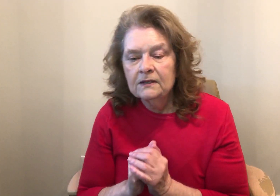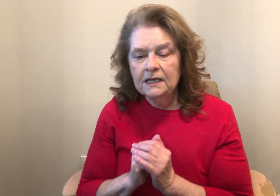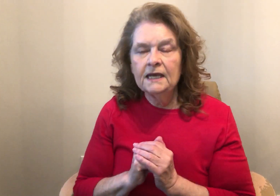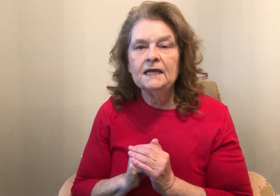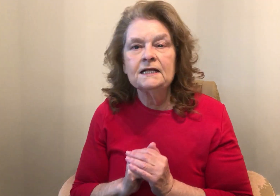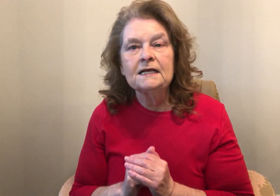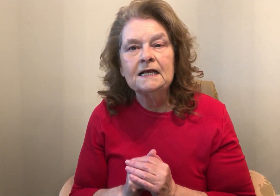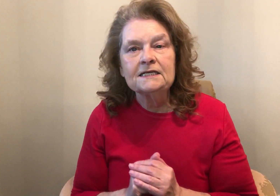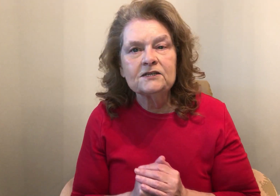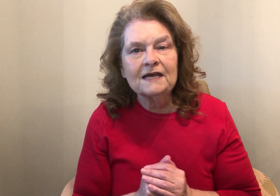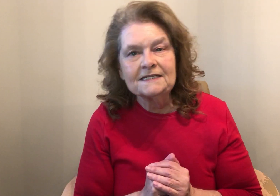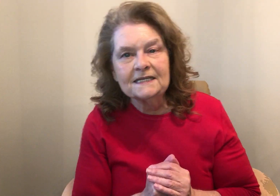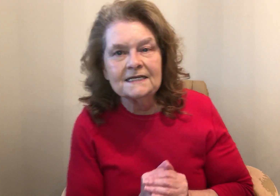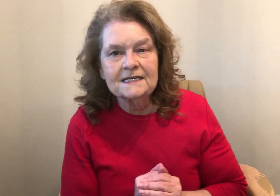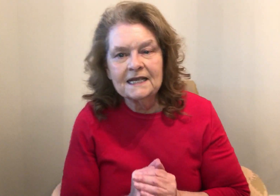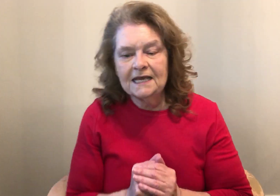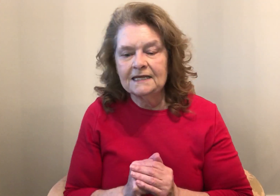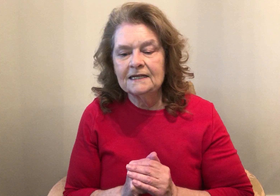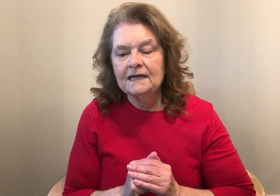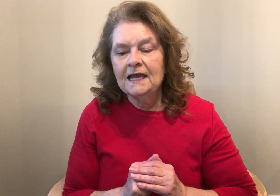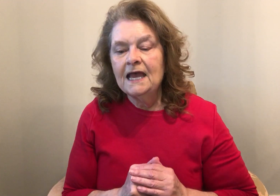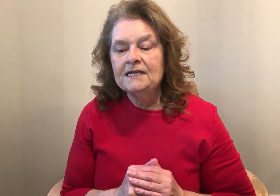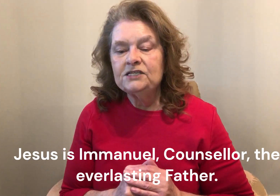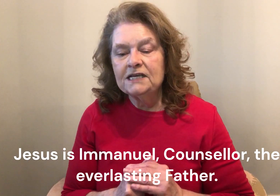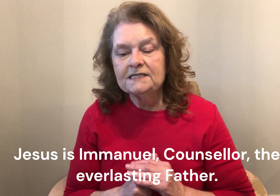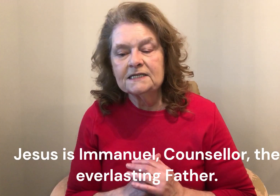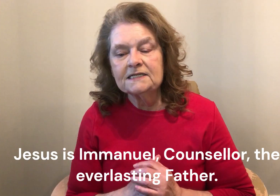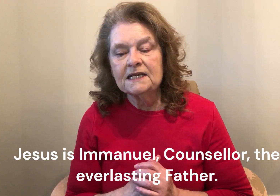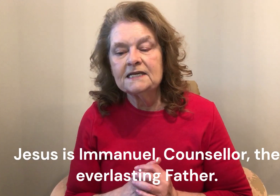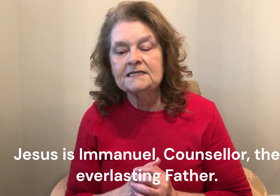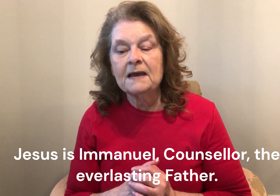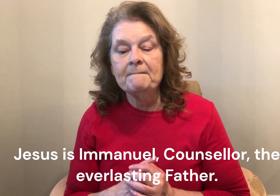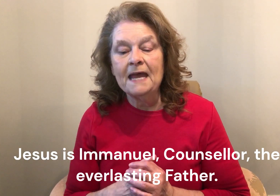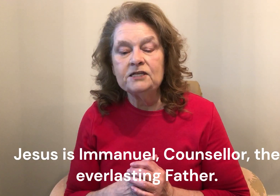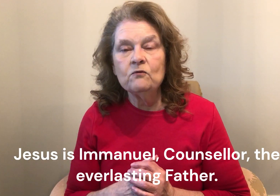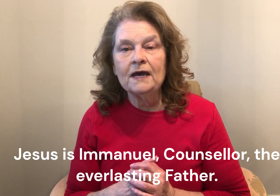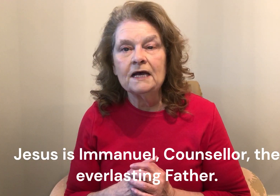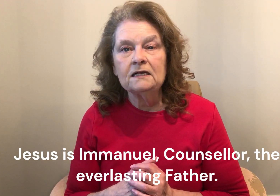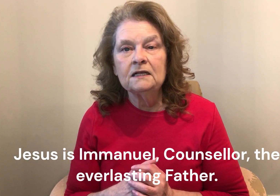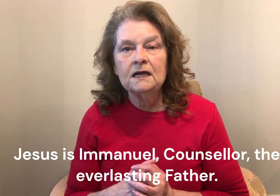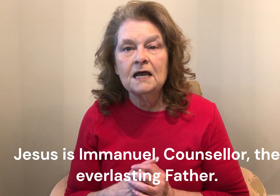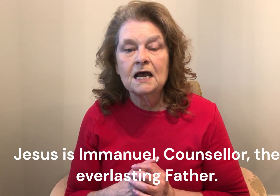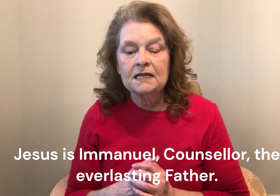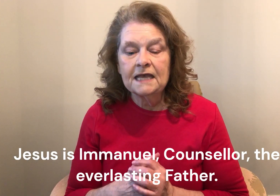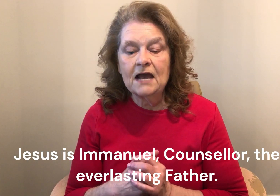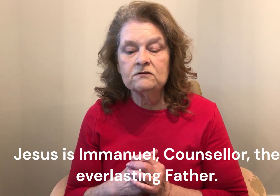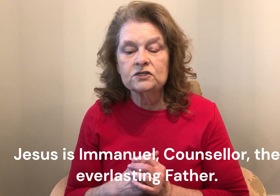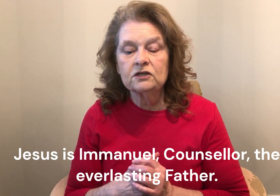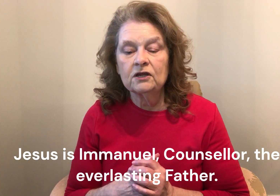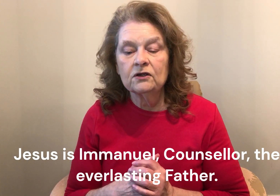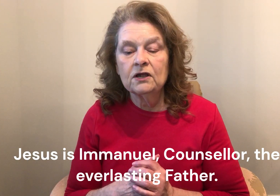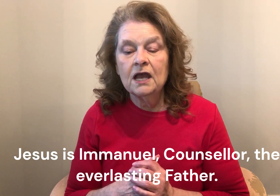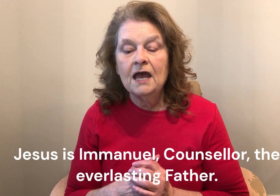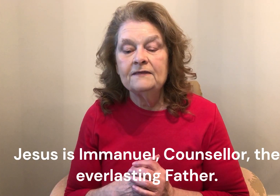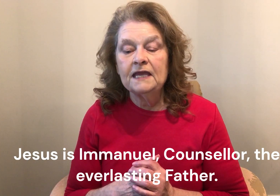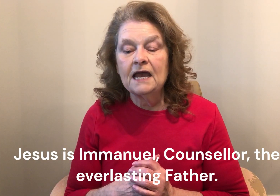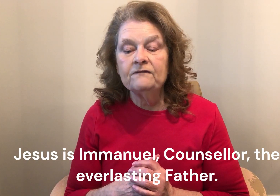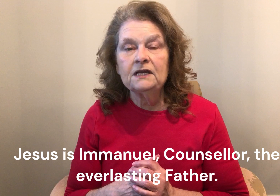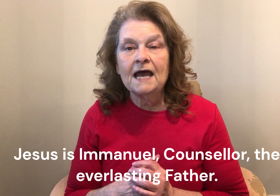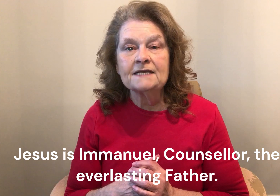Okay, let's do that sentence again. Jesus is Immanuel, Counselor, the